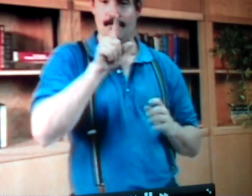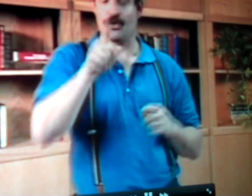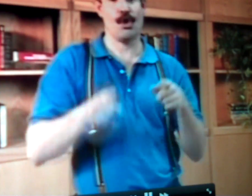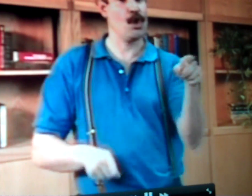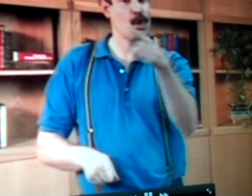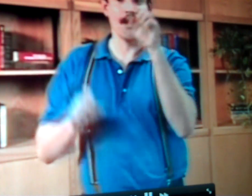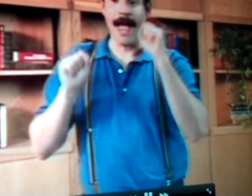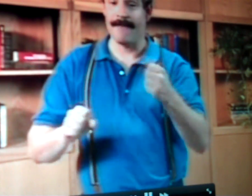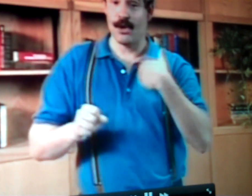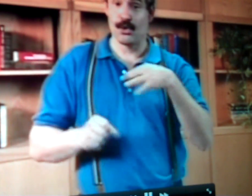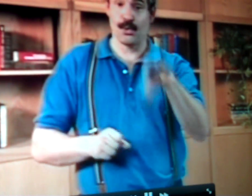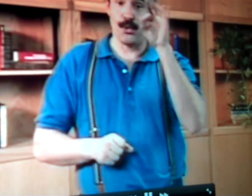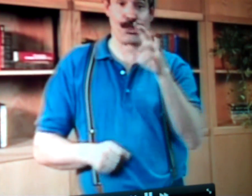I was kind of nervous, but